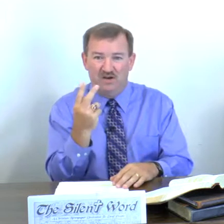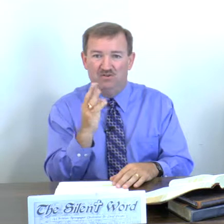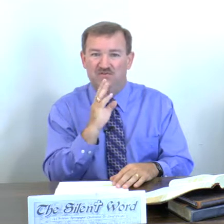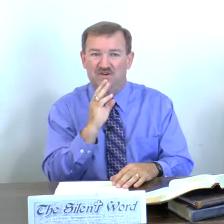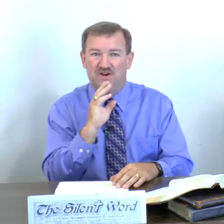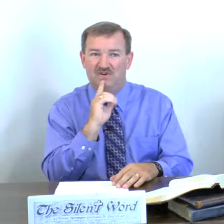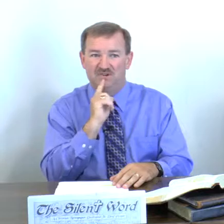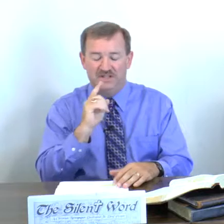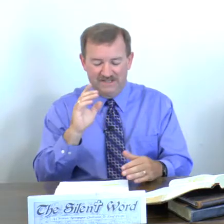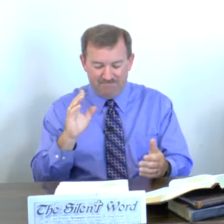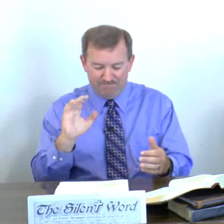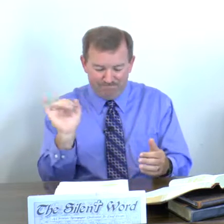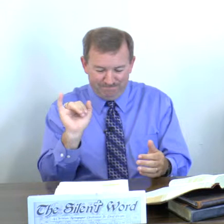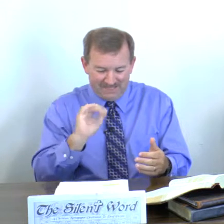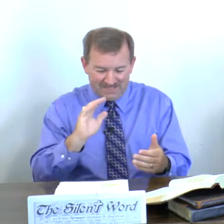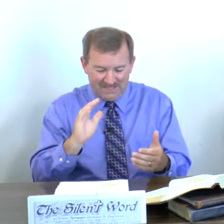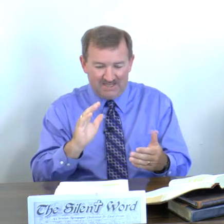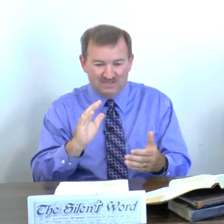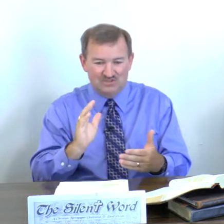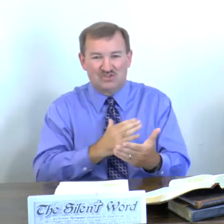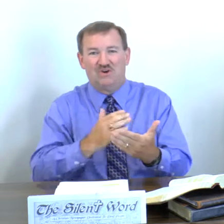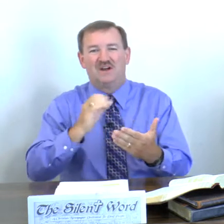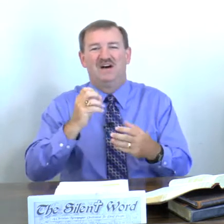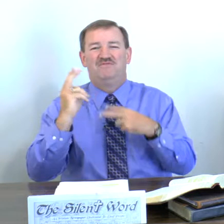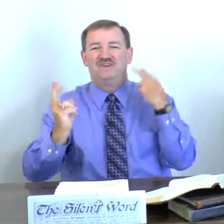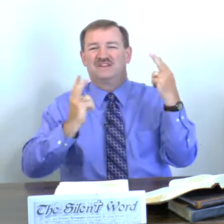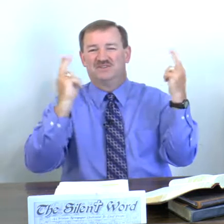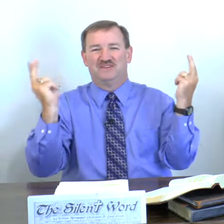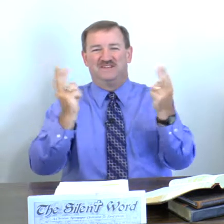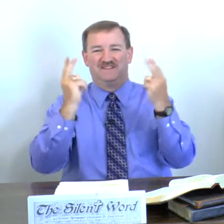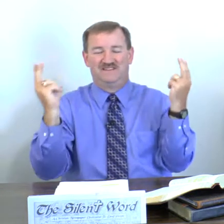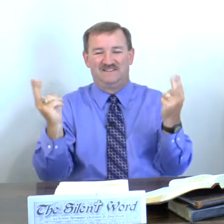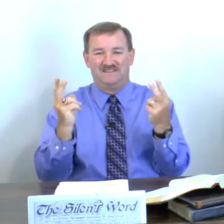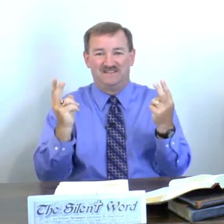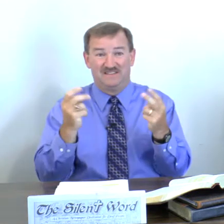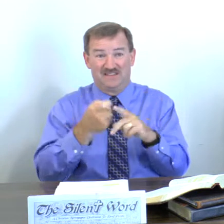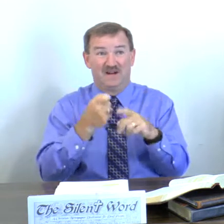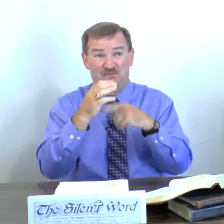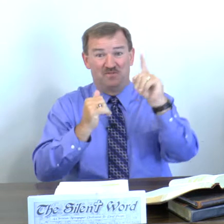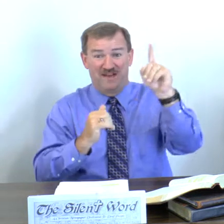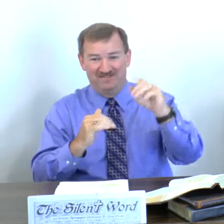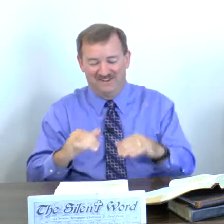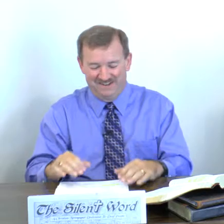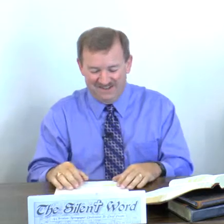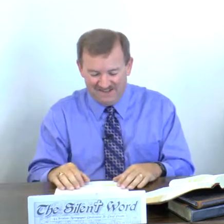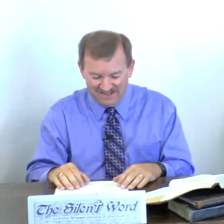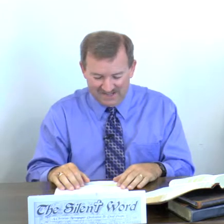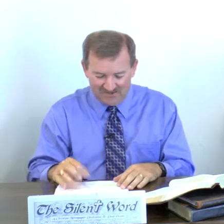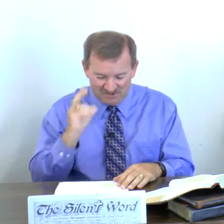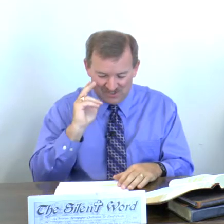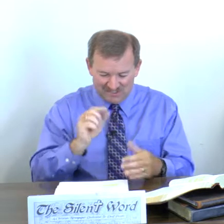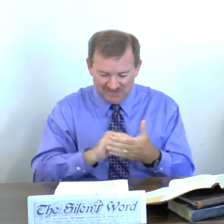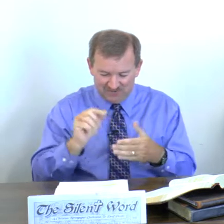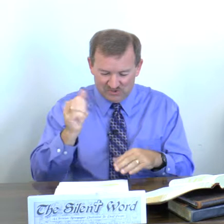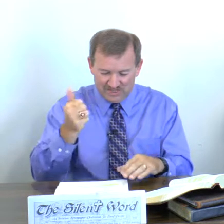10 through 12 are really like a song of victory that comes from heaven. I want you to see verse 10.